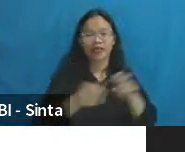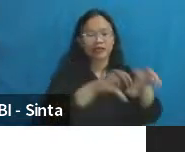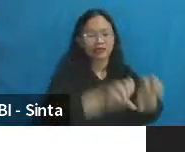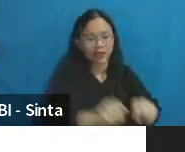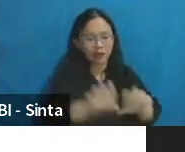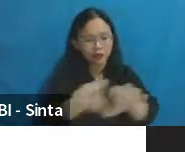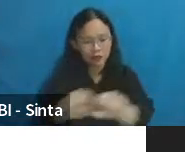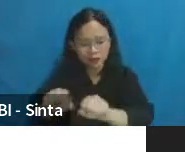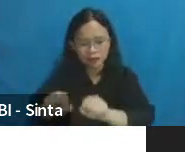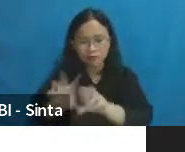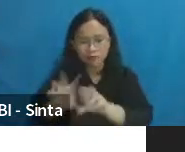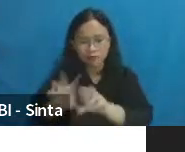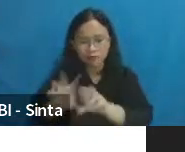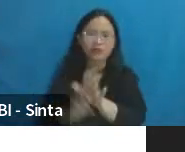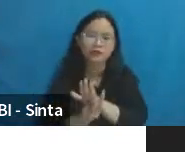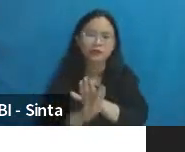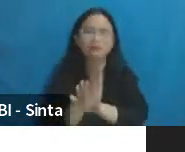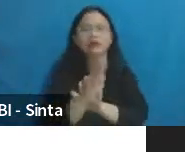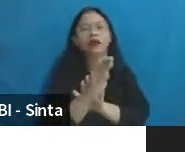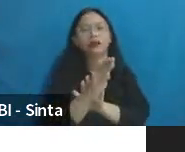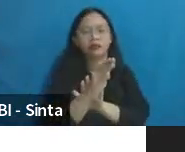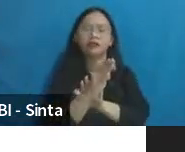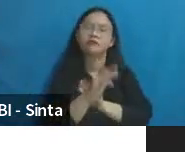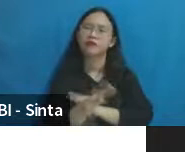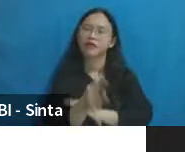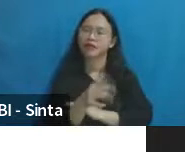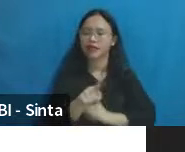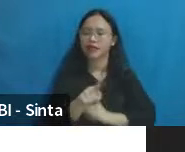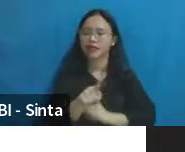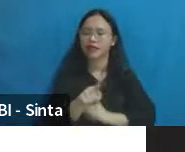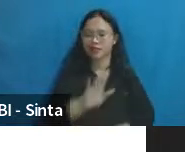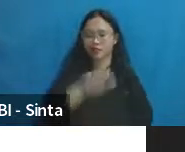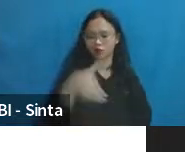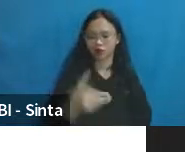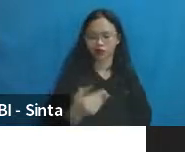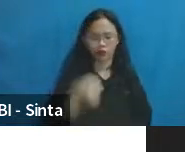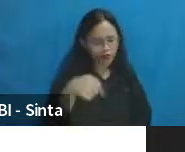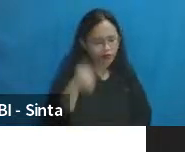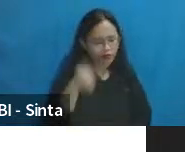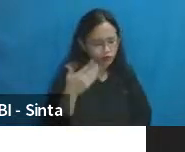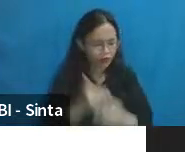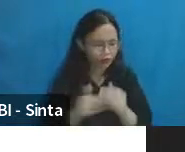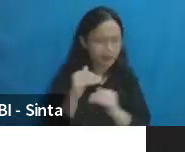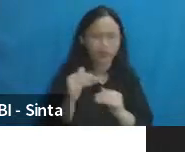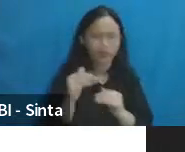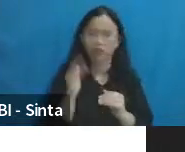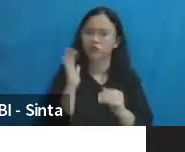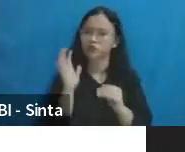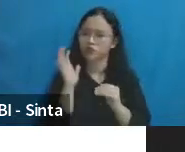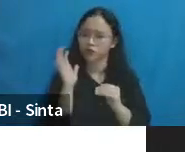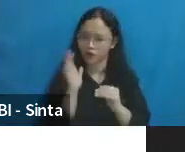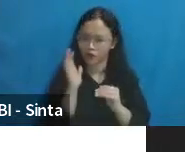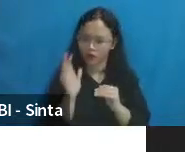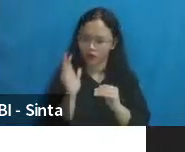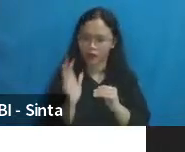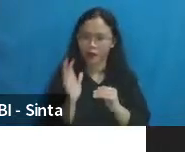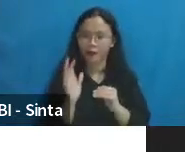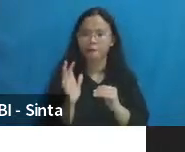been a year-on-year increase in the last couple of years. And it has been a twin phenomenon, which I'll touch on a bit later on,